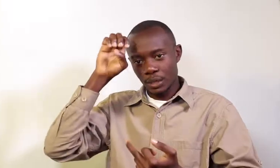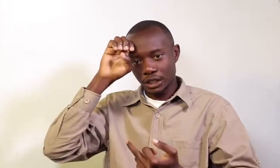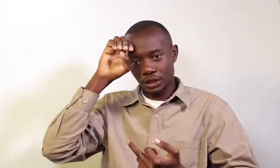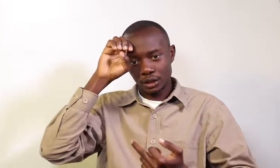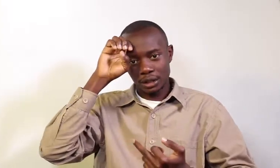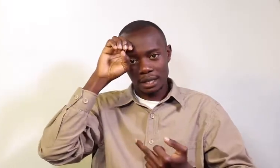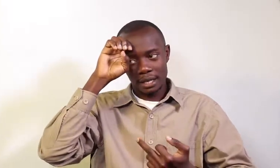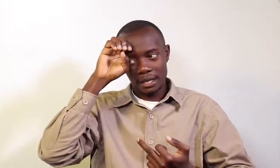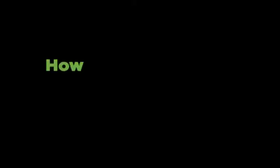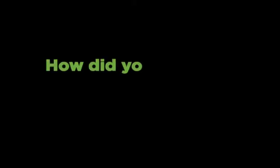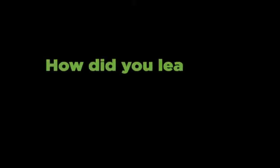education.